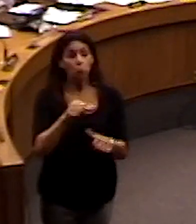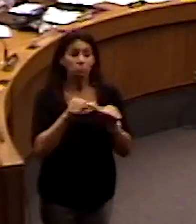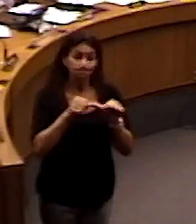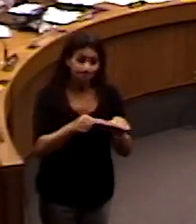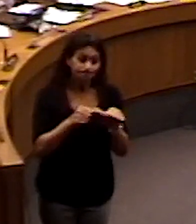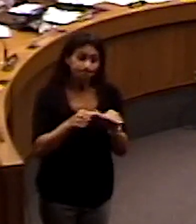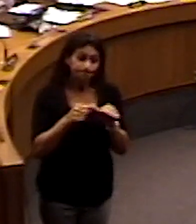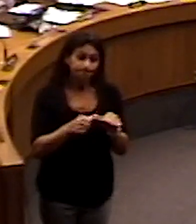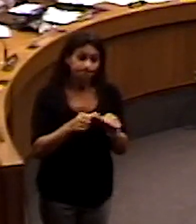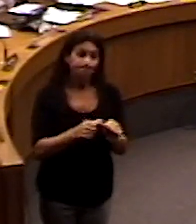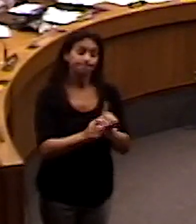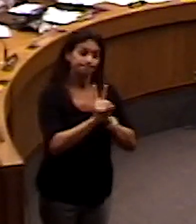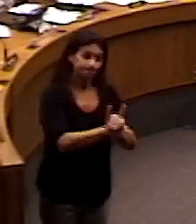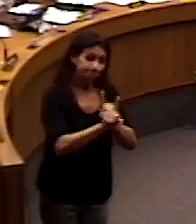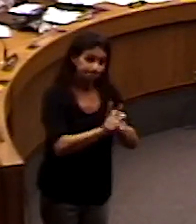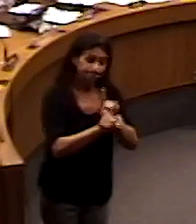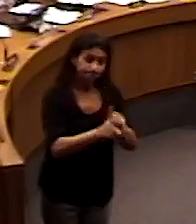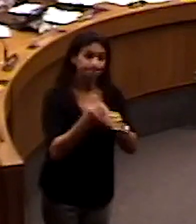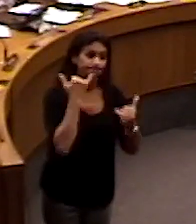and consistent in what you say.